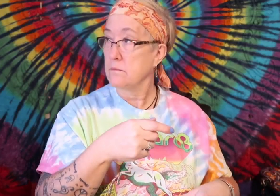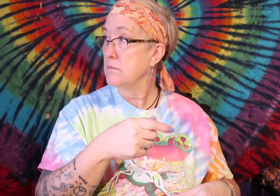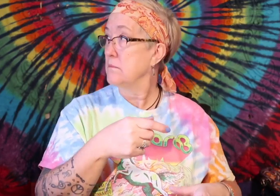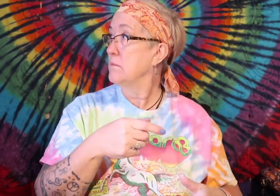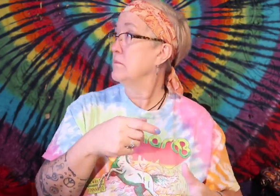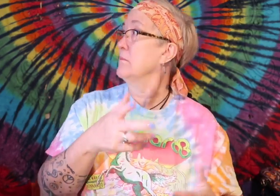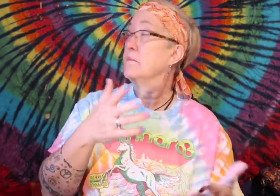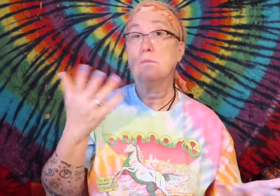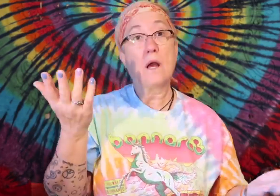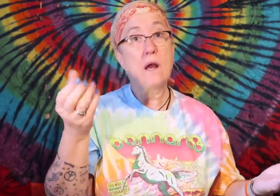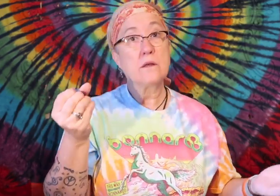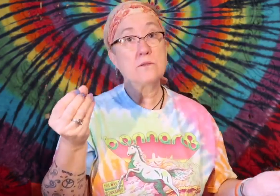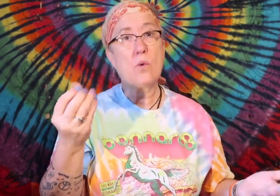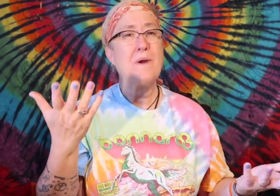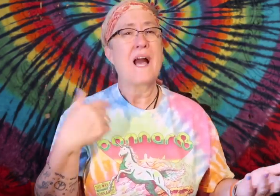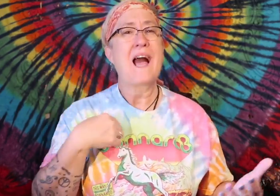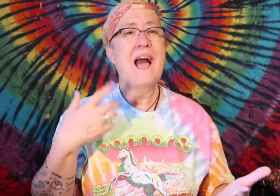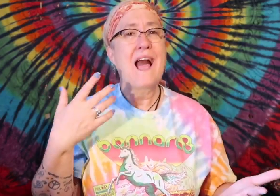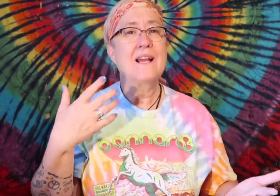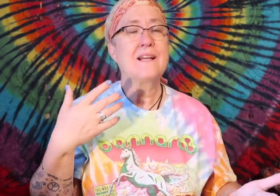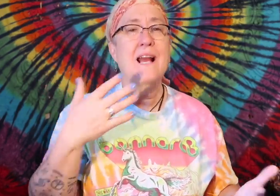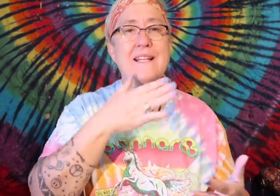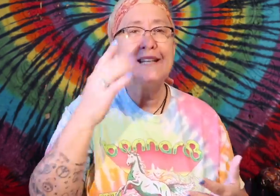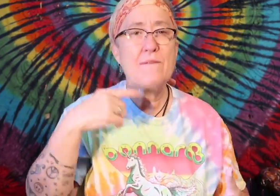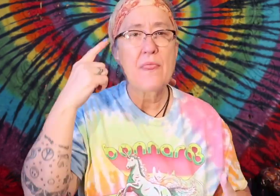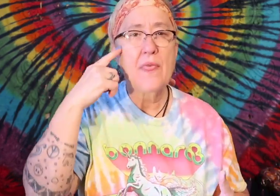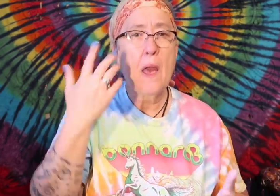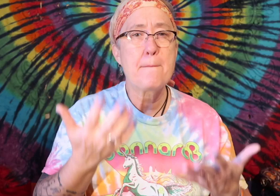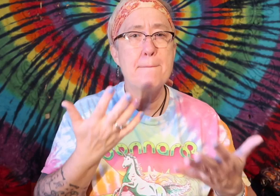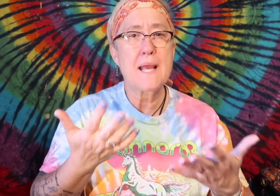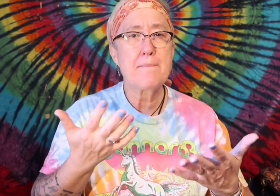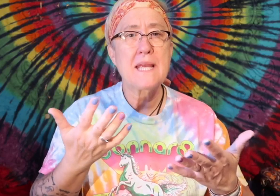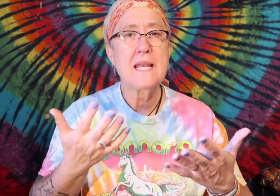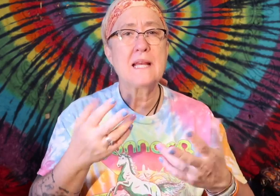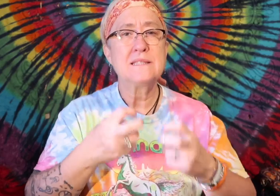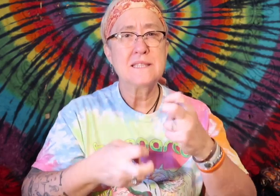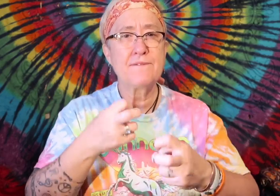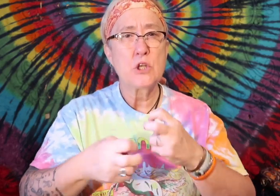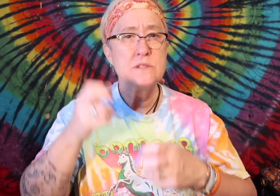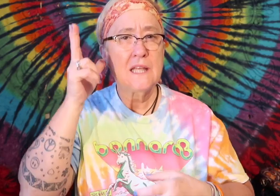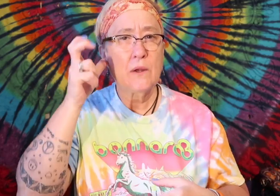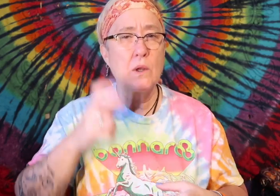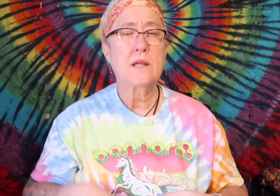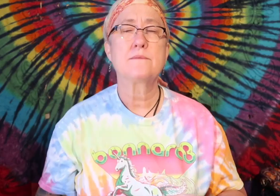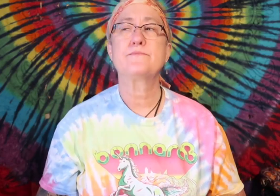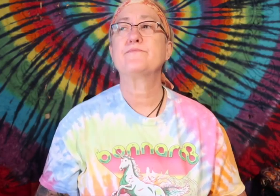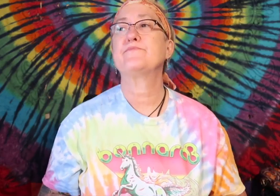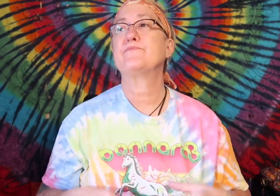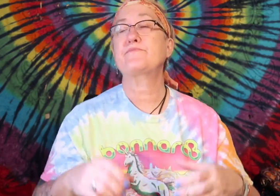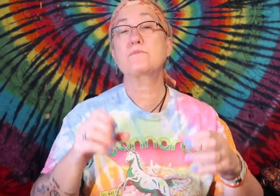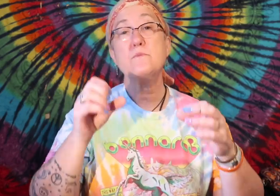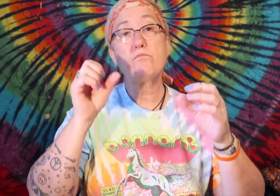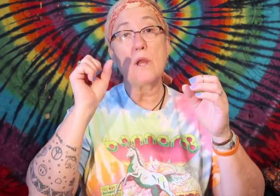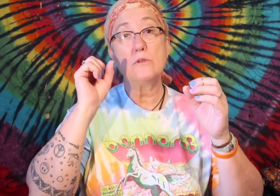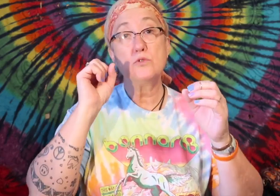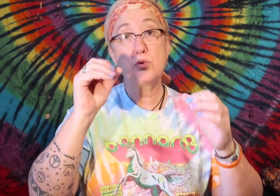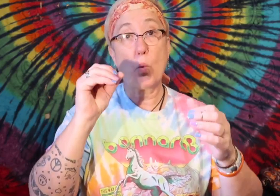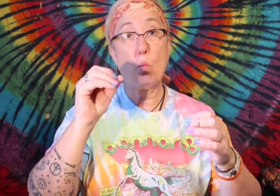finally, she would turn around and she would look at me. So I didn't think about difficulty with hearing.